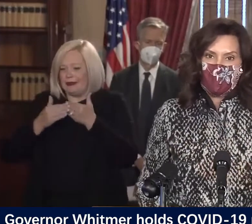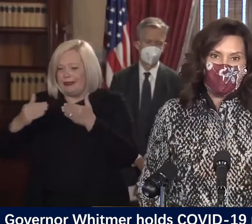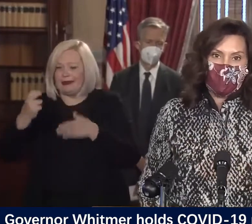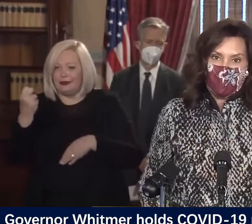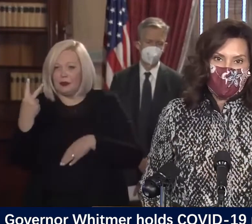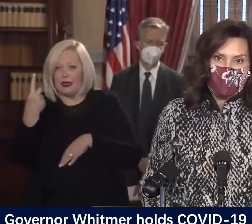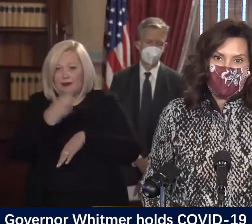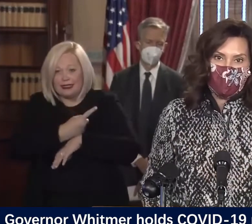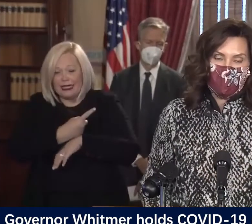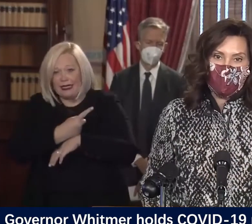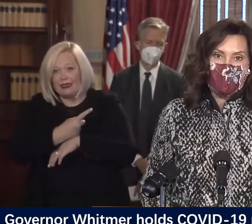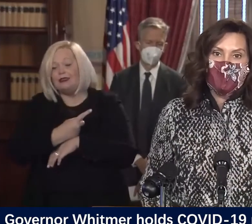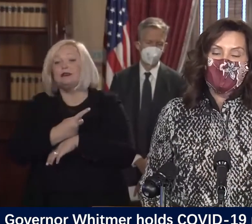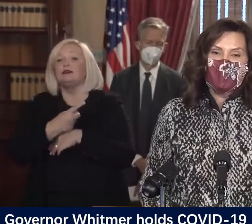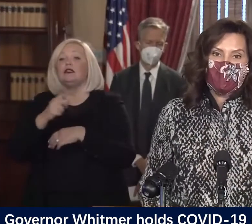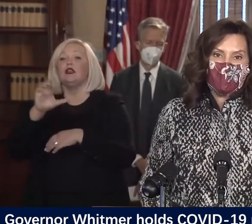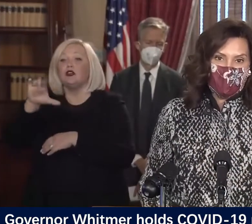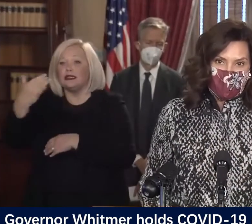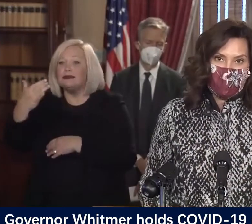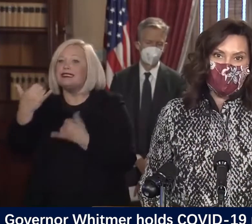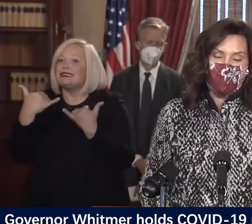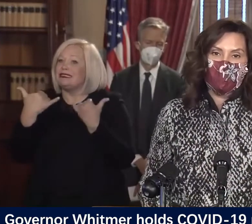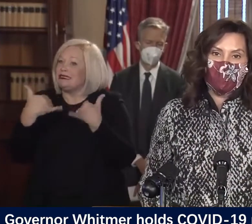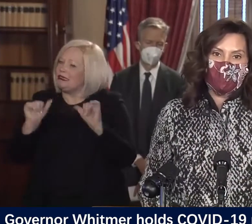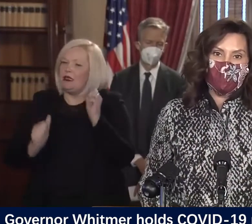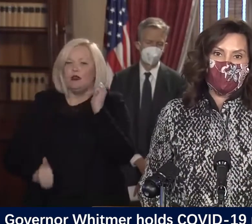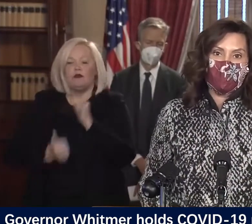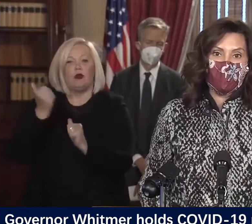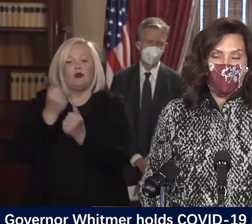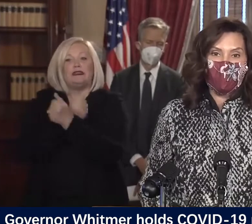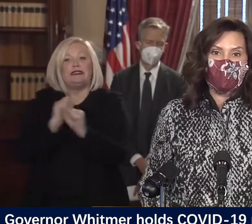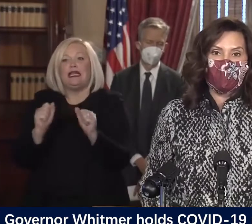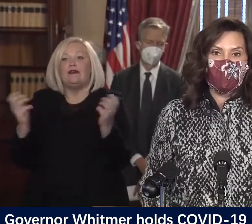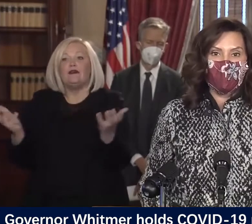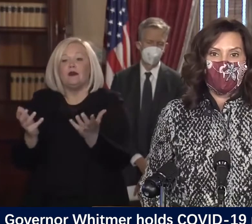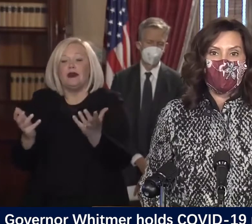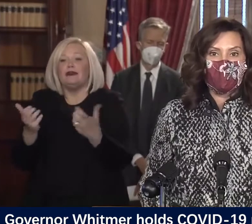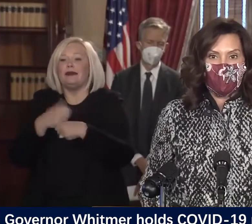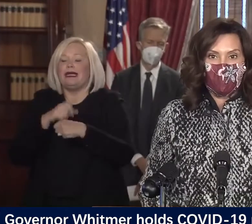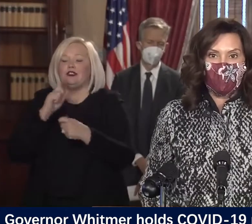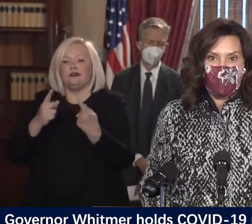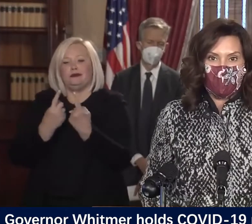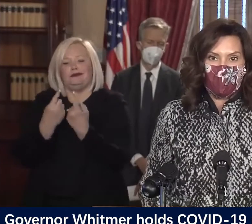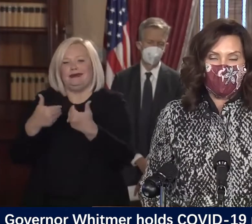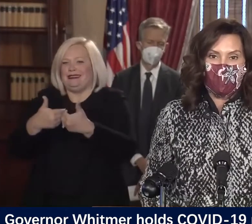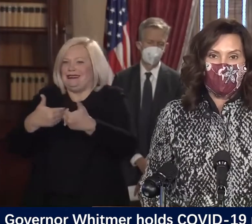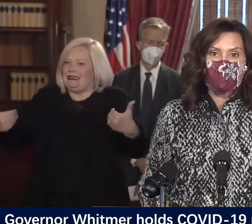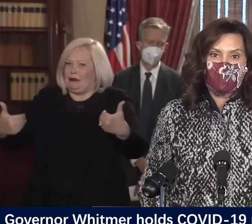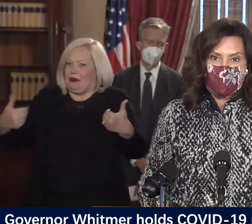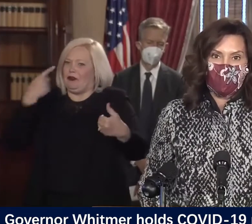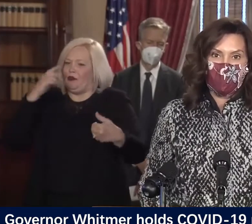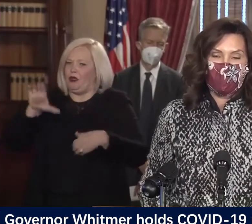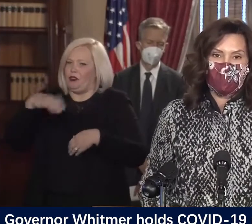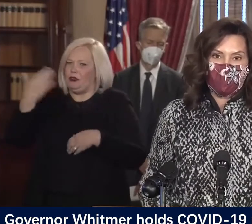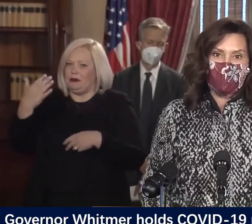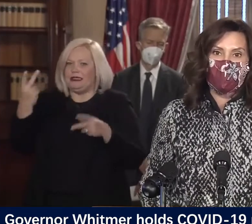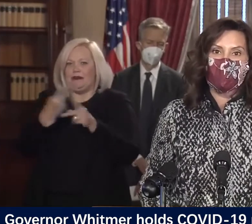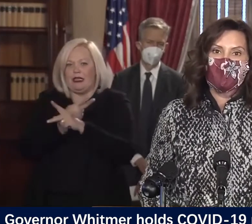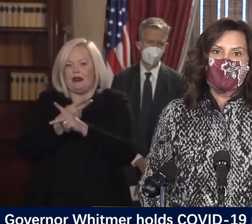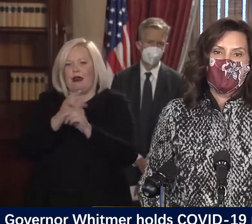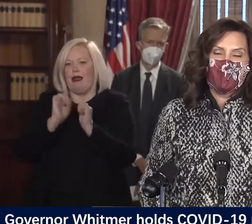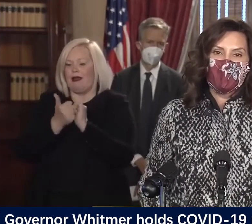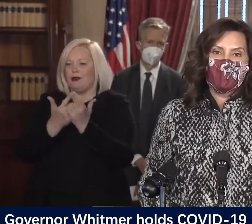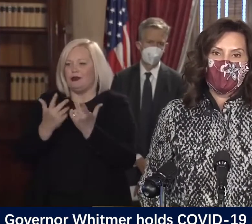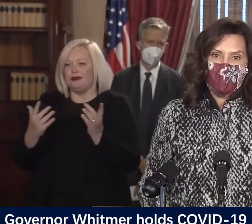that remains the safest thing to do is to celebrate Christmas apart and find different ways to be together in